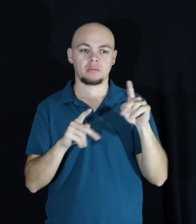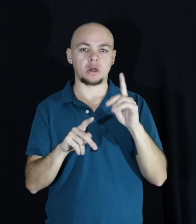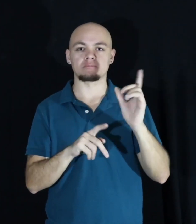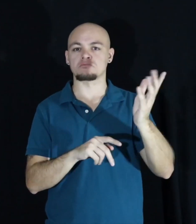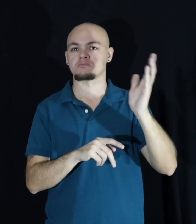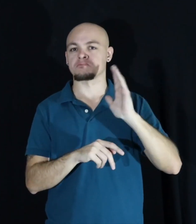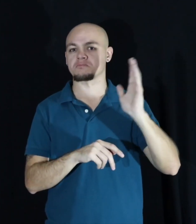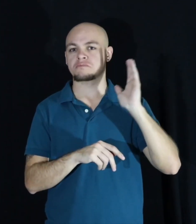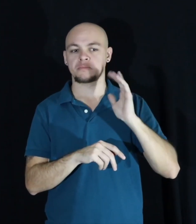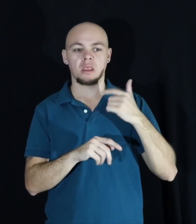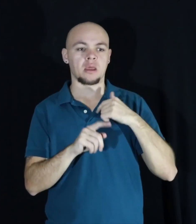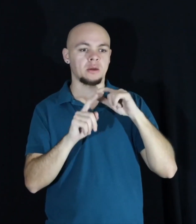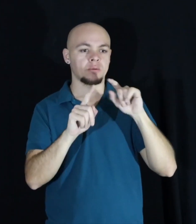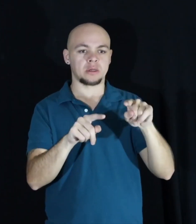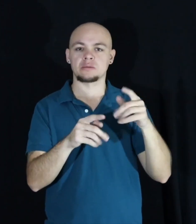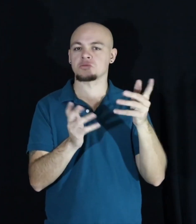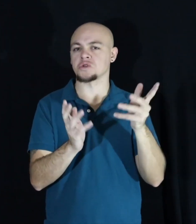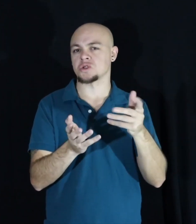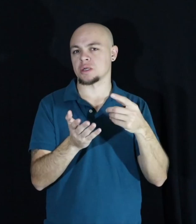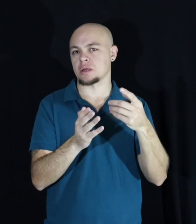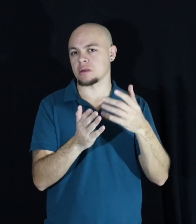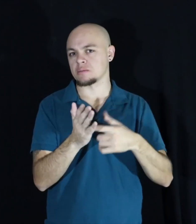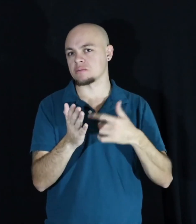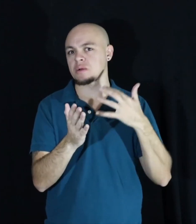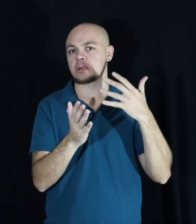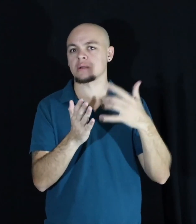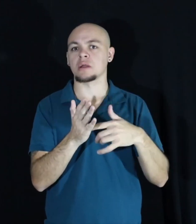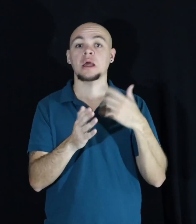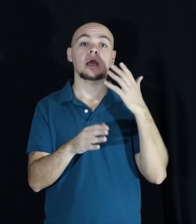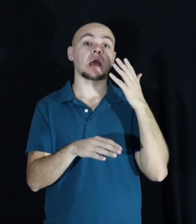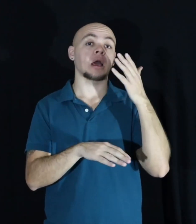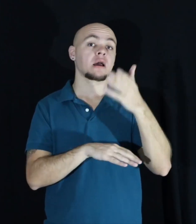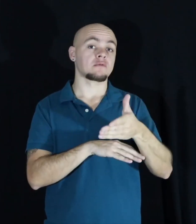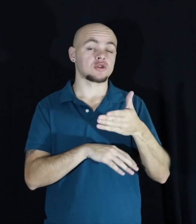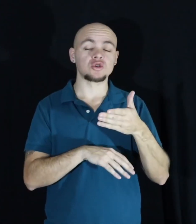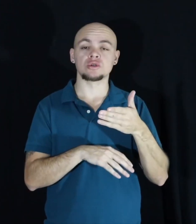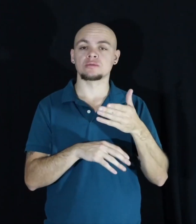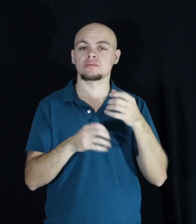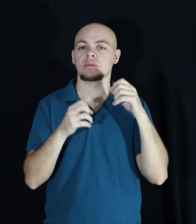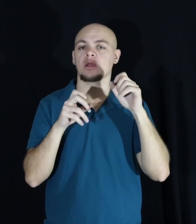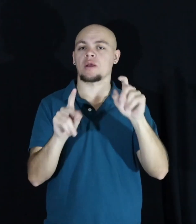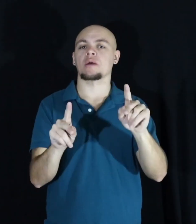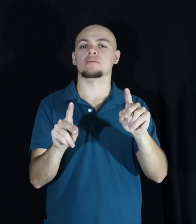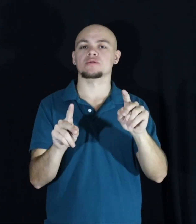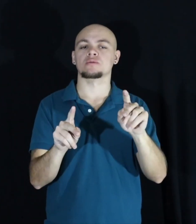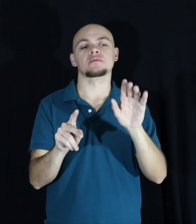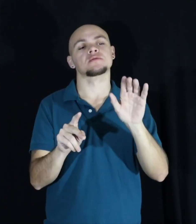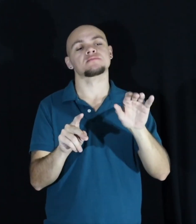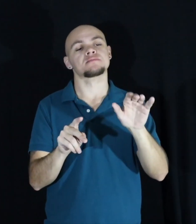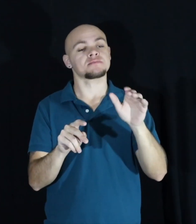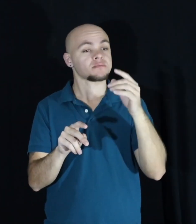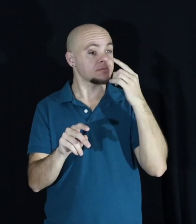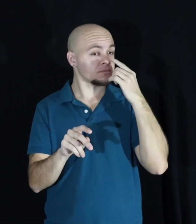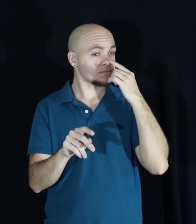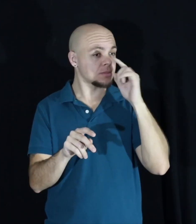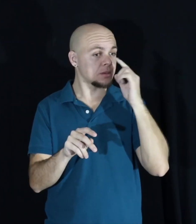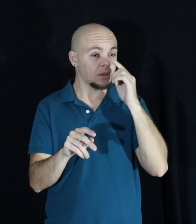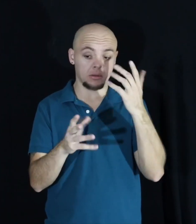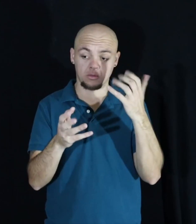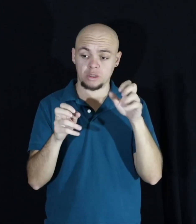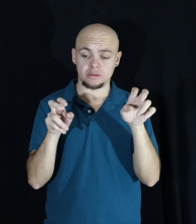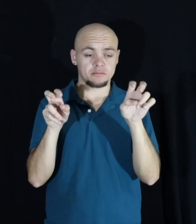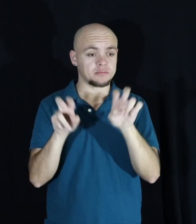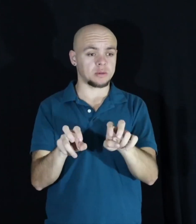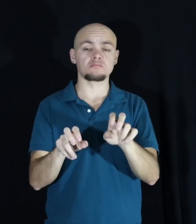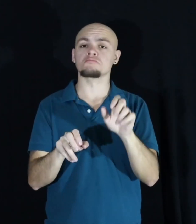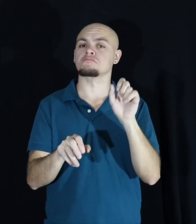now and then. When she walked shortly after me, I used the opportunity and asked her if she wanted to sit next to me. She